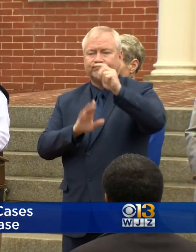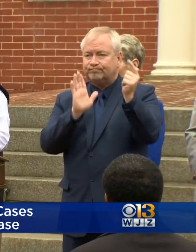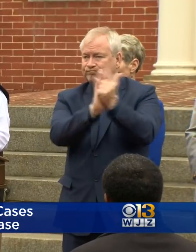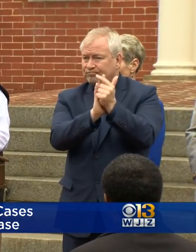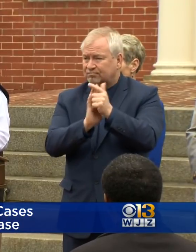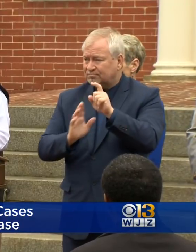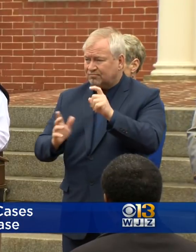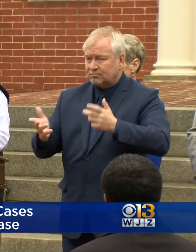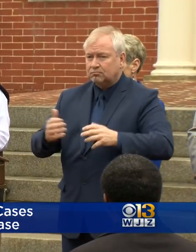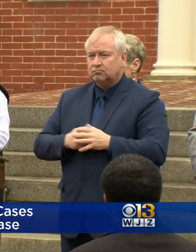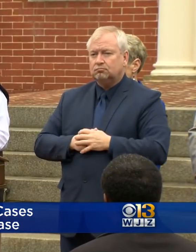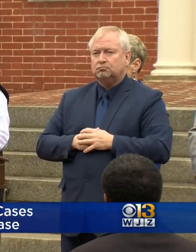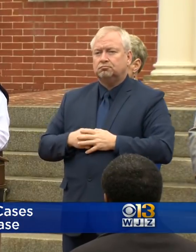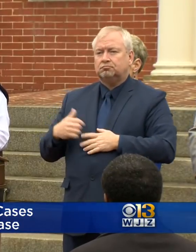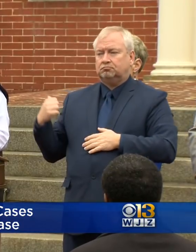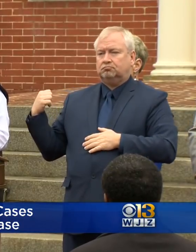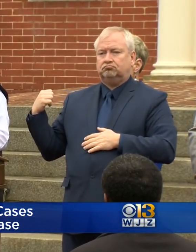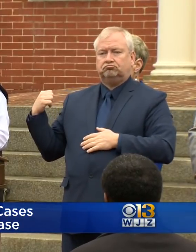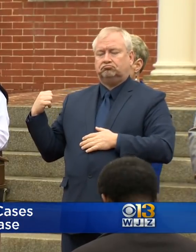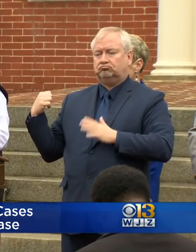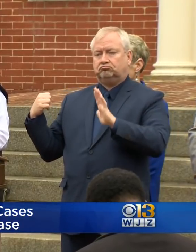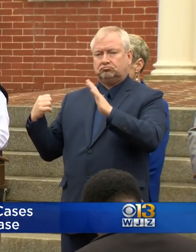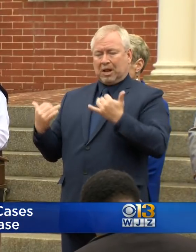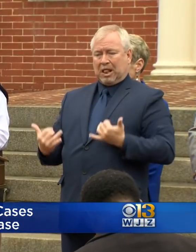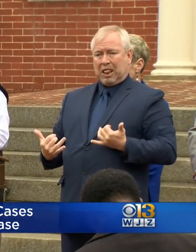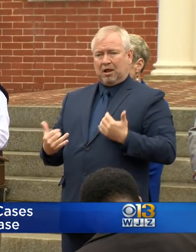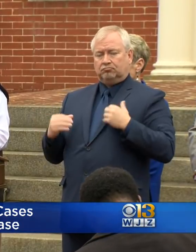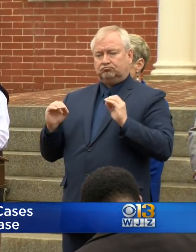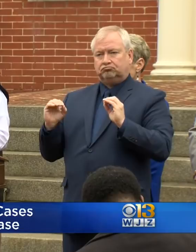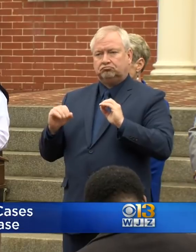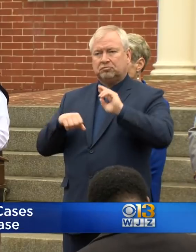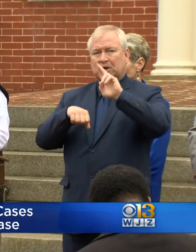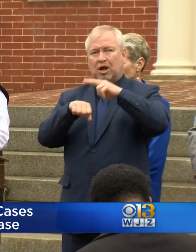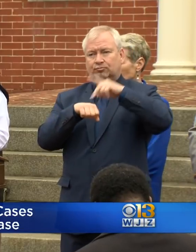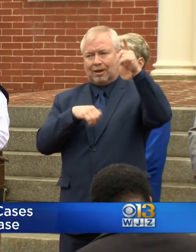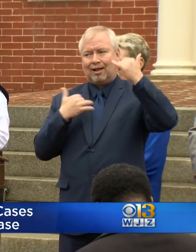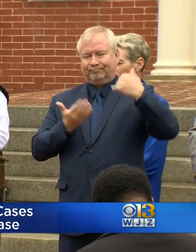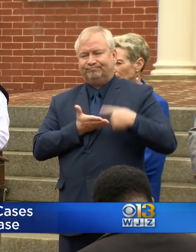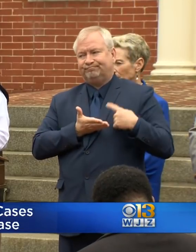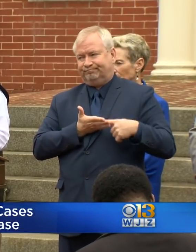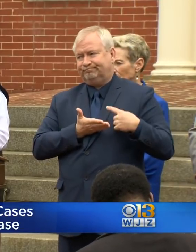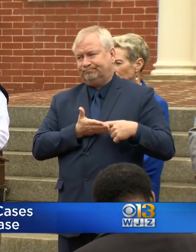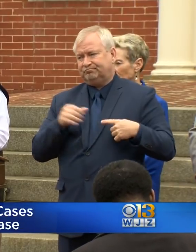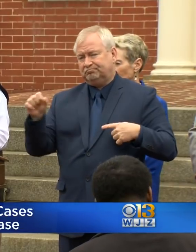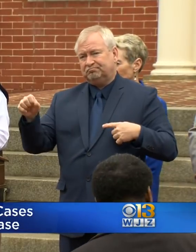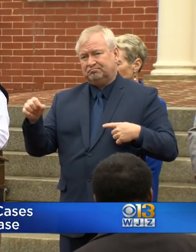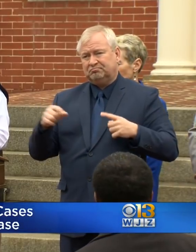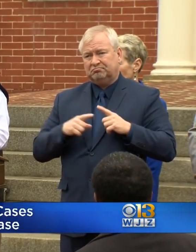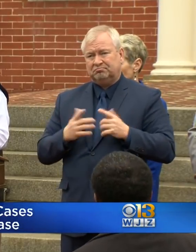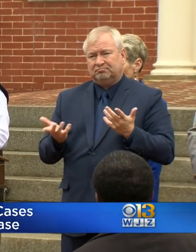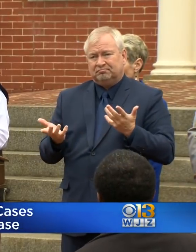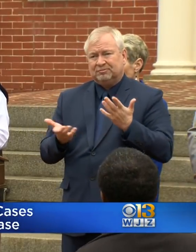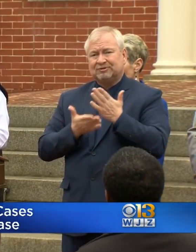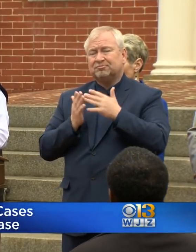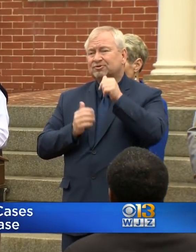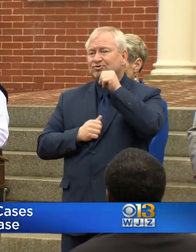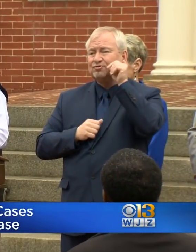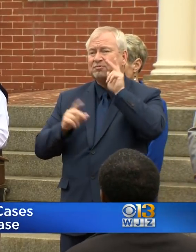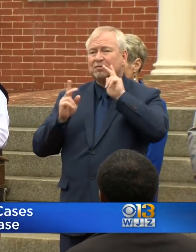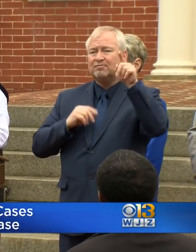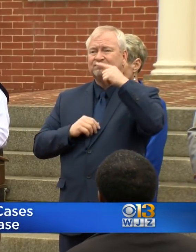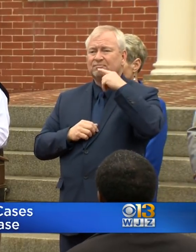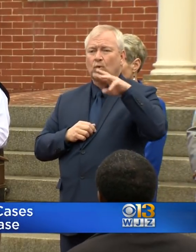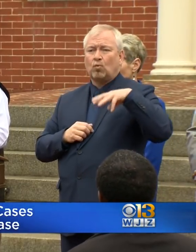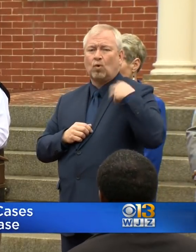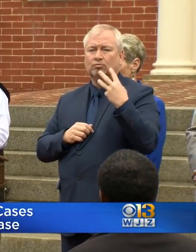these are discussions, obviously, that they're having at the national level, and I think some of the folks in yesterday's press conference in Washington at least